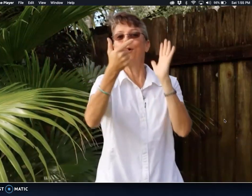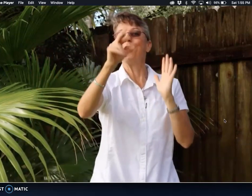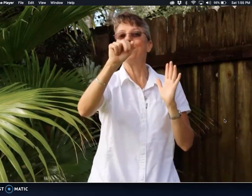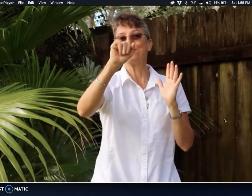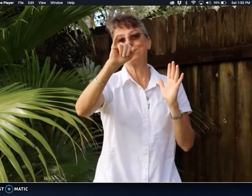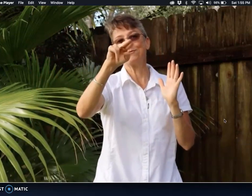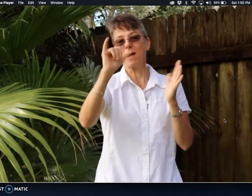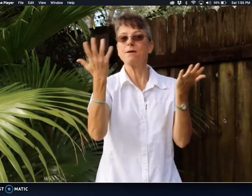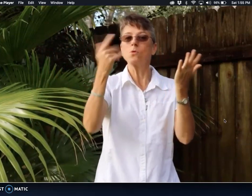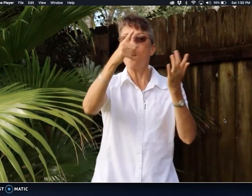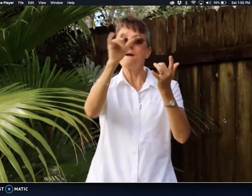that.